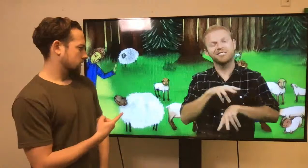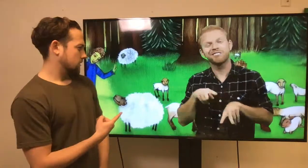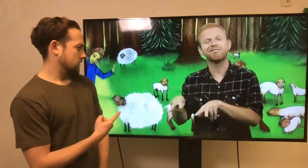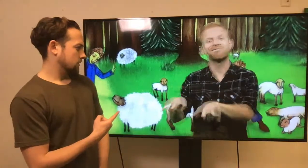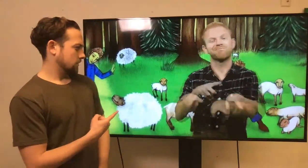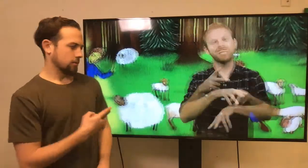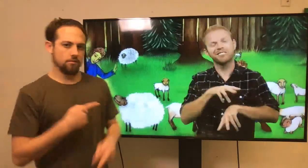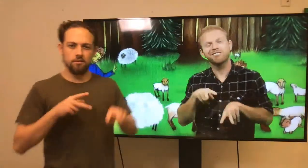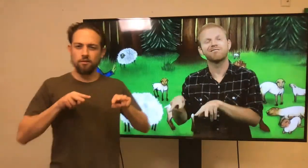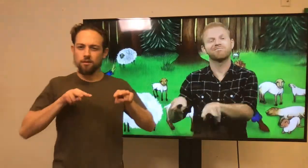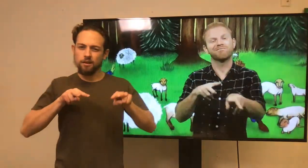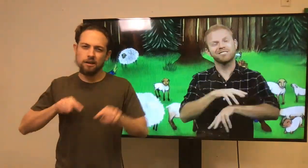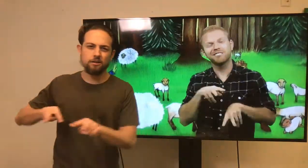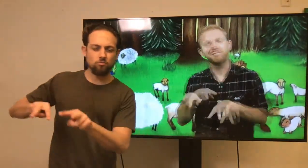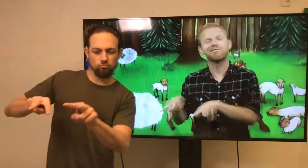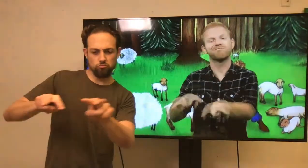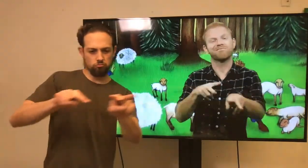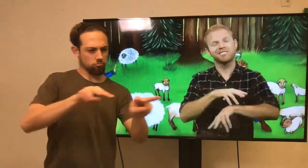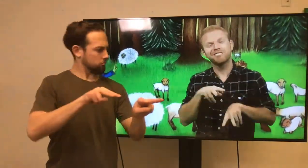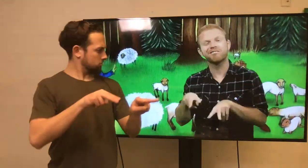What is the movement of this sign?